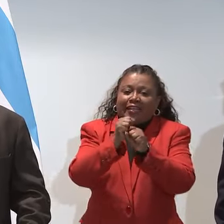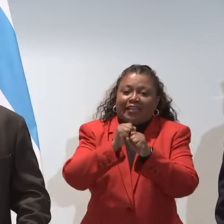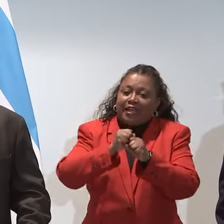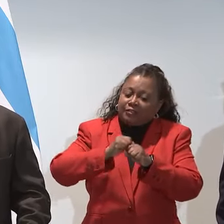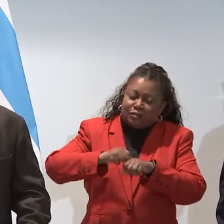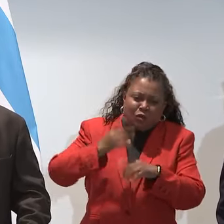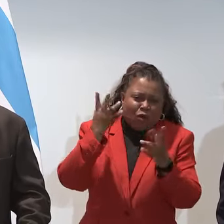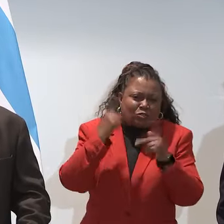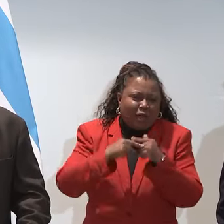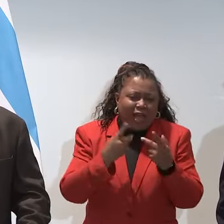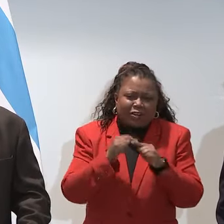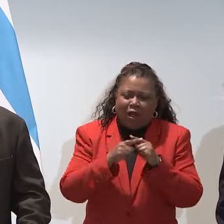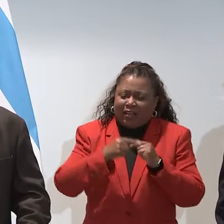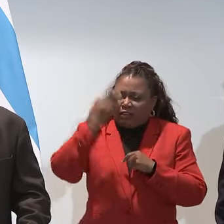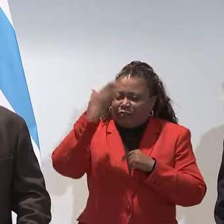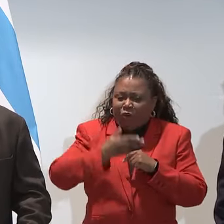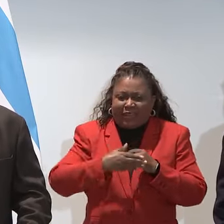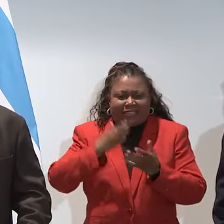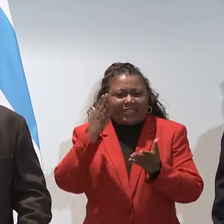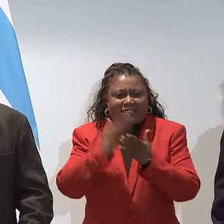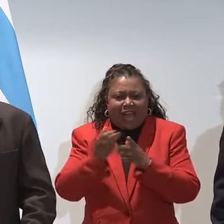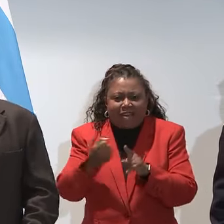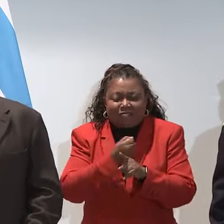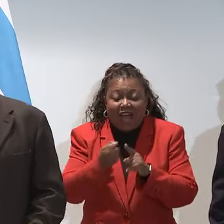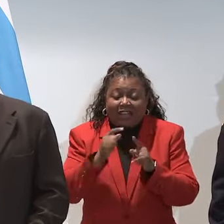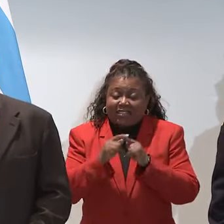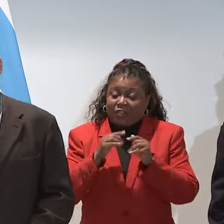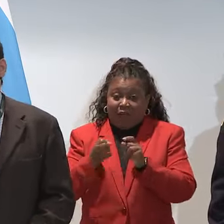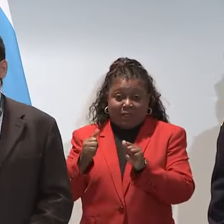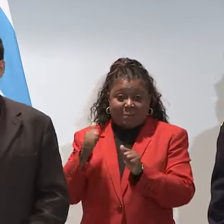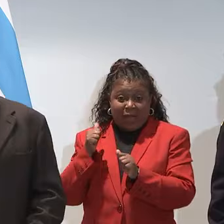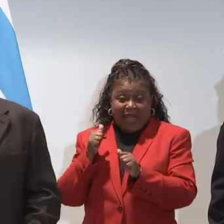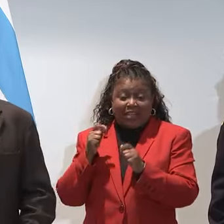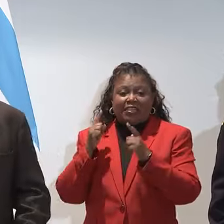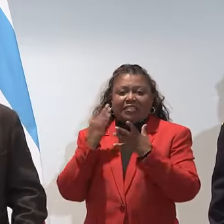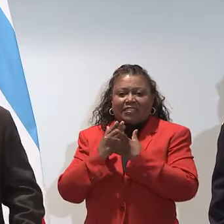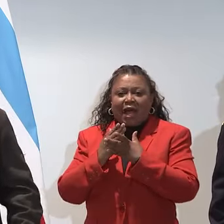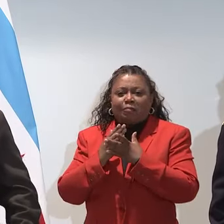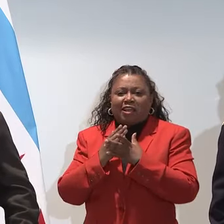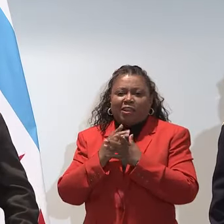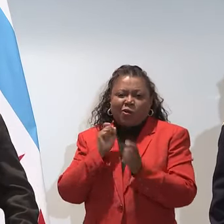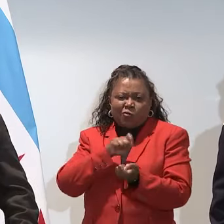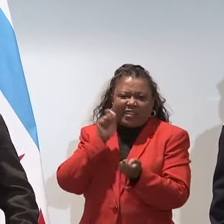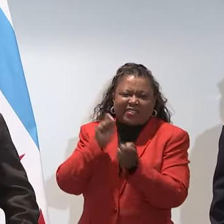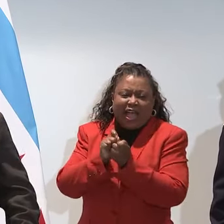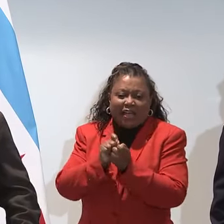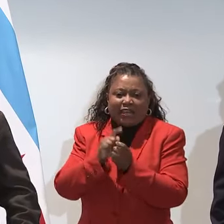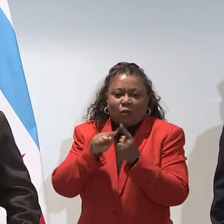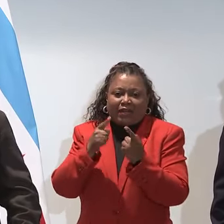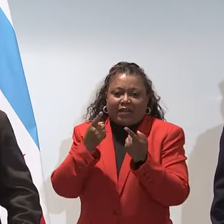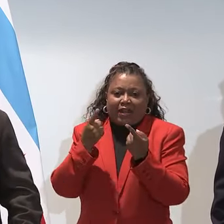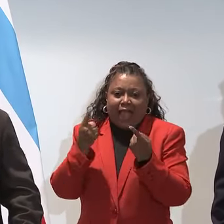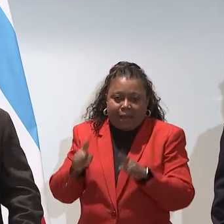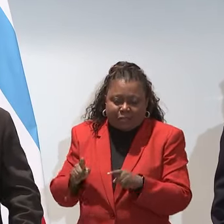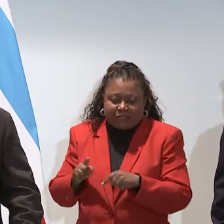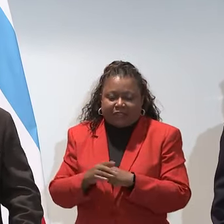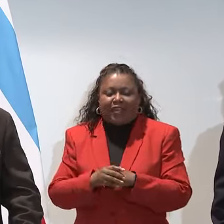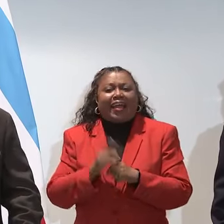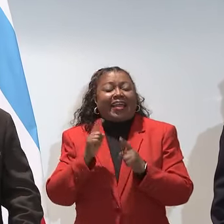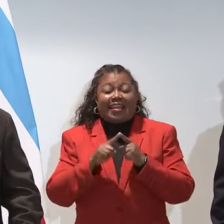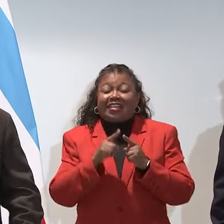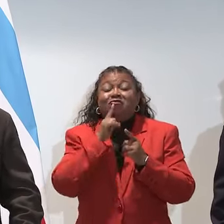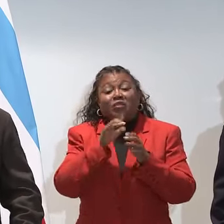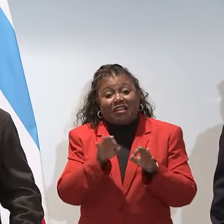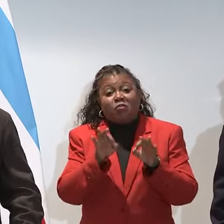the bottom of trying on the front end to stop violence and on the back end, stopping retaliation when it does occur. It